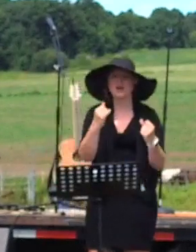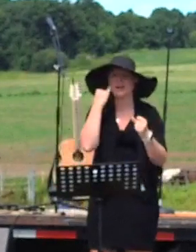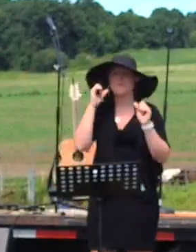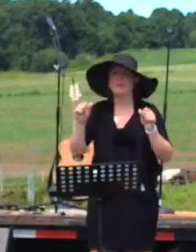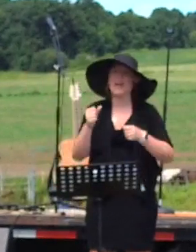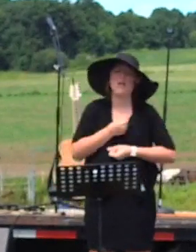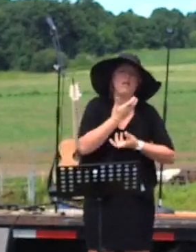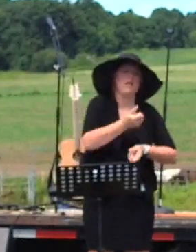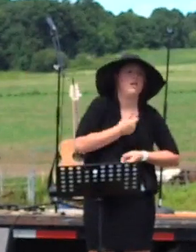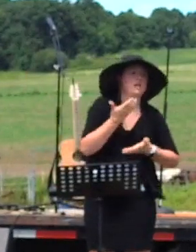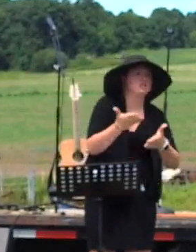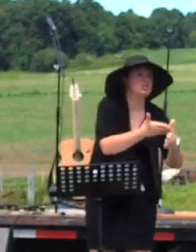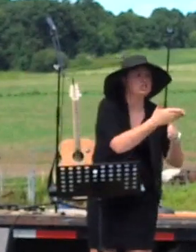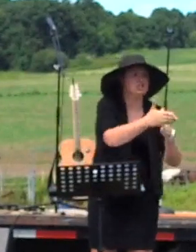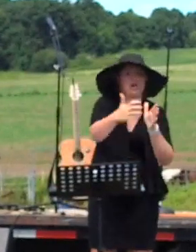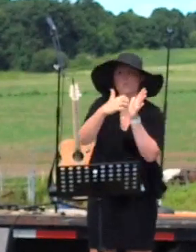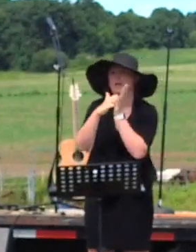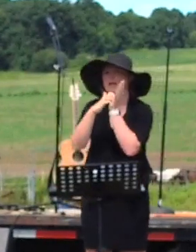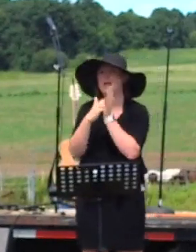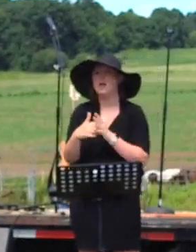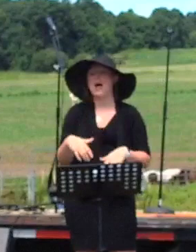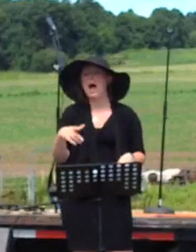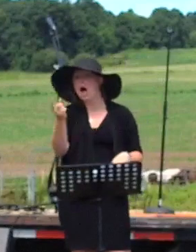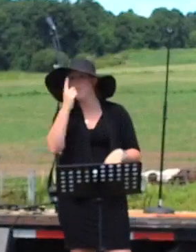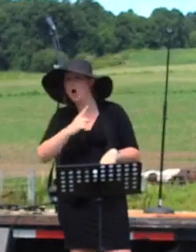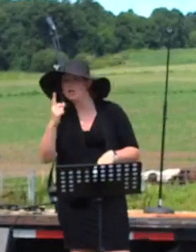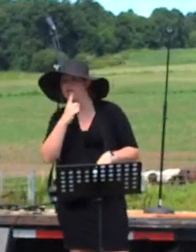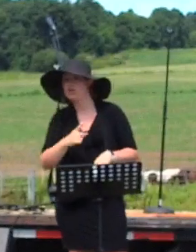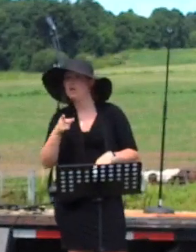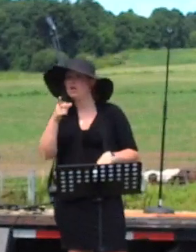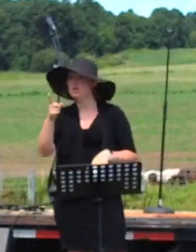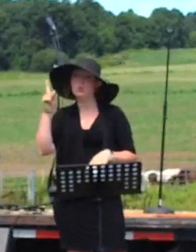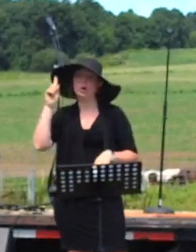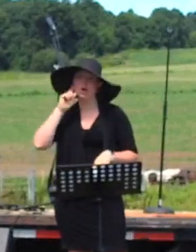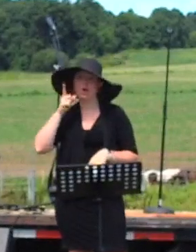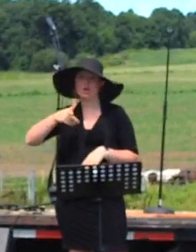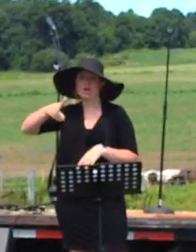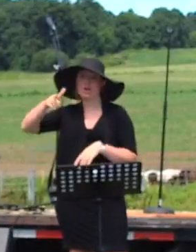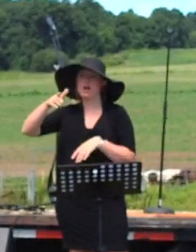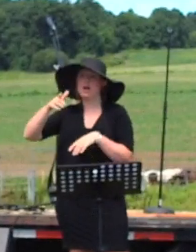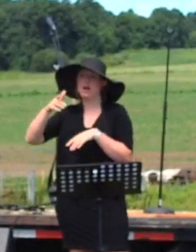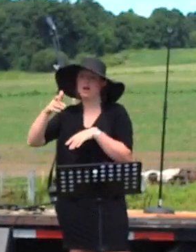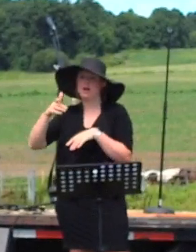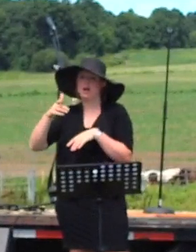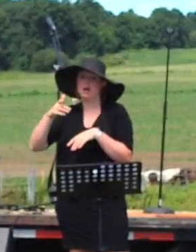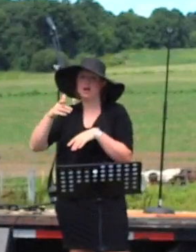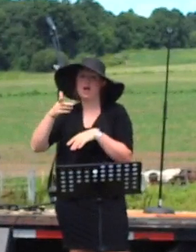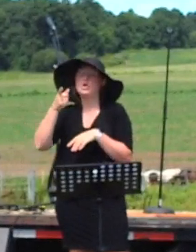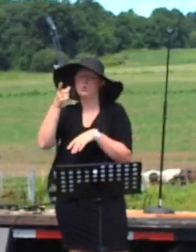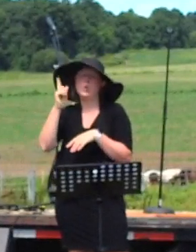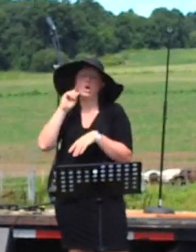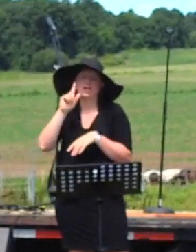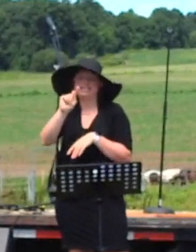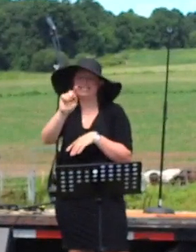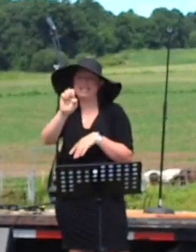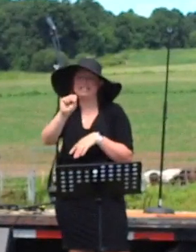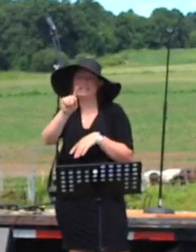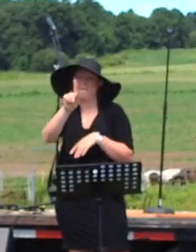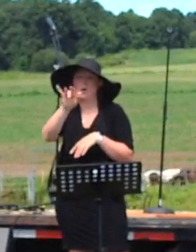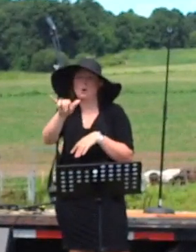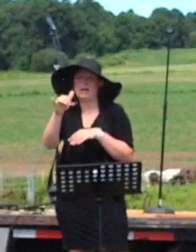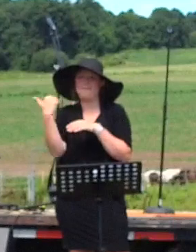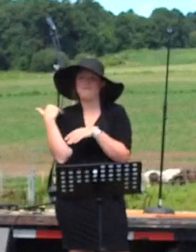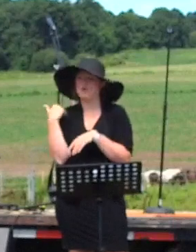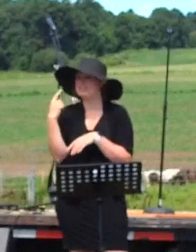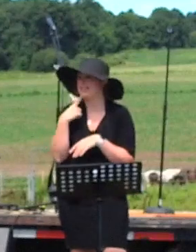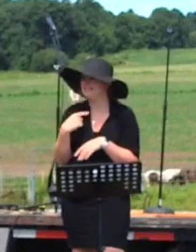ever heard somebody give a testimony that went like this? "There was this day, and I almost messed up really, really badly. But thankfully, I was strong